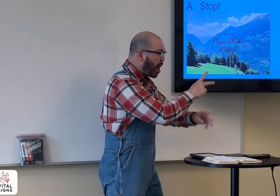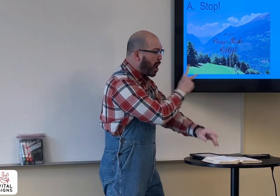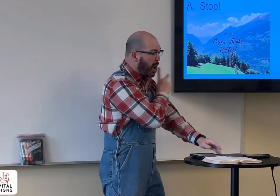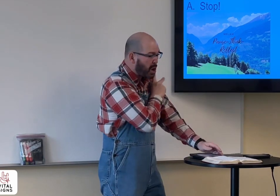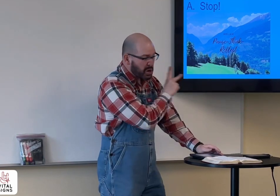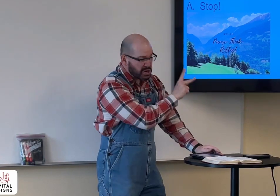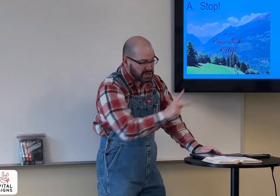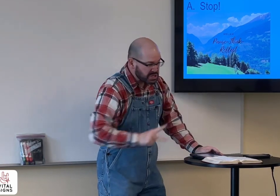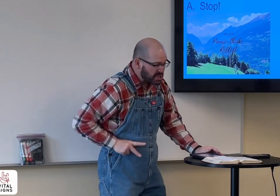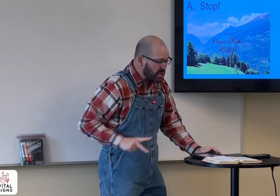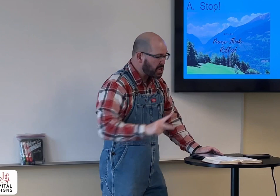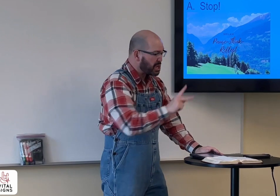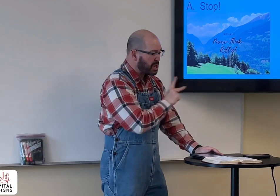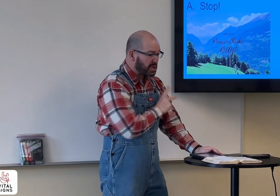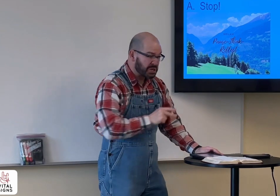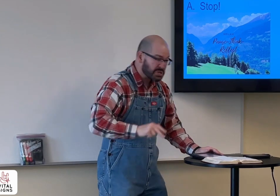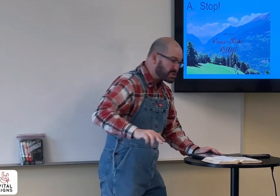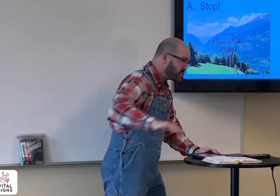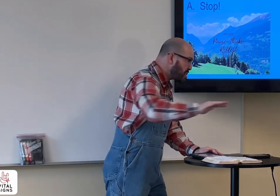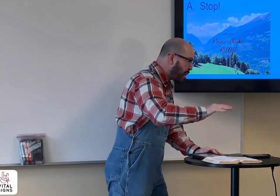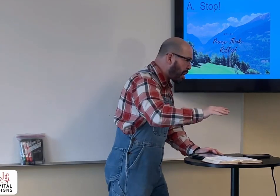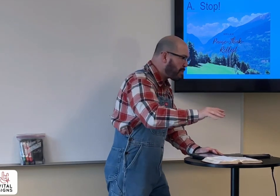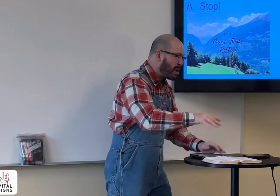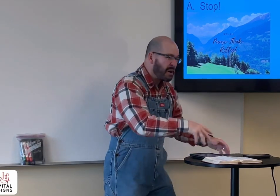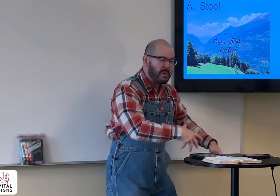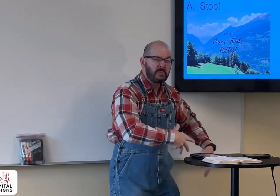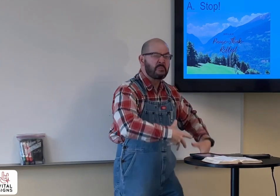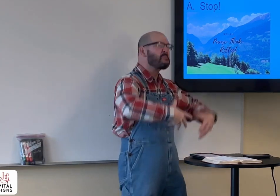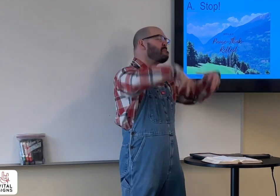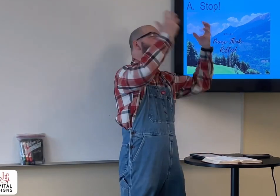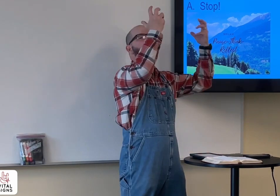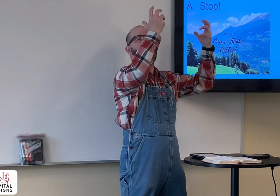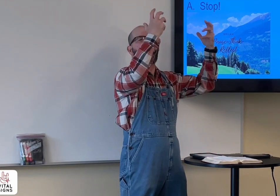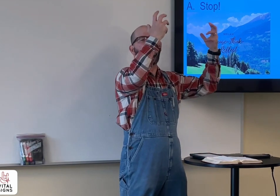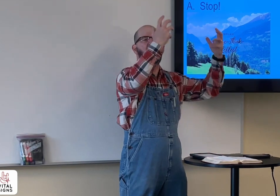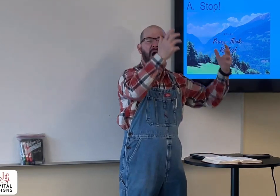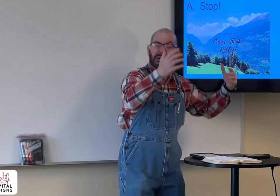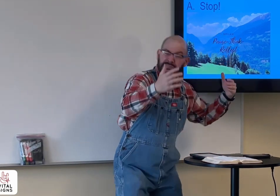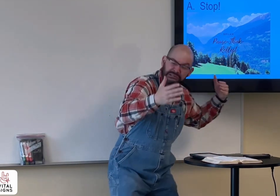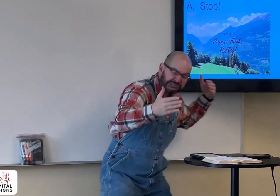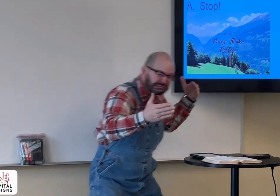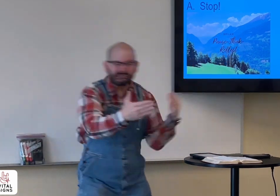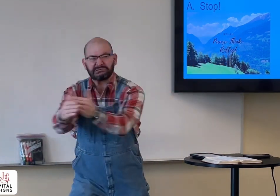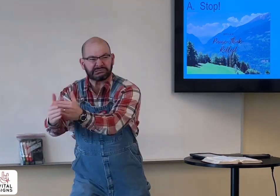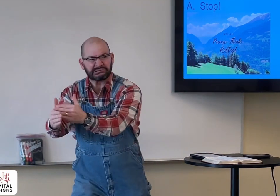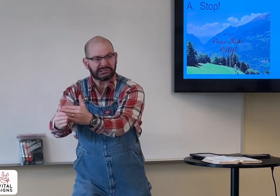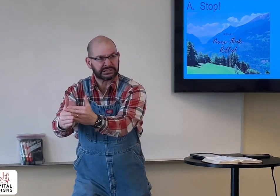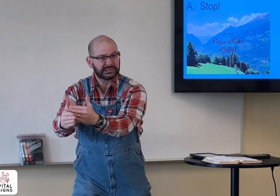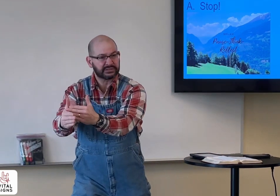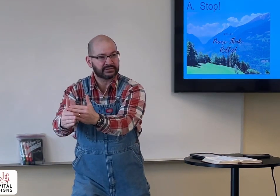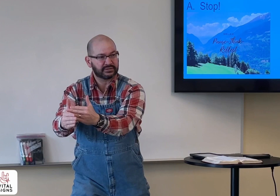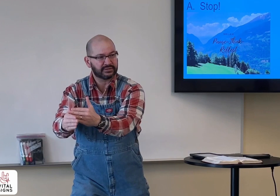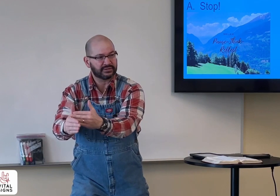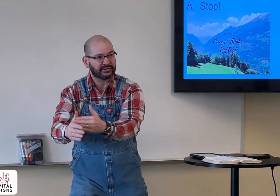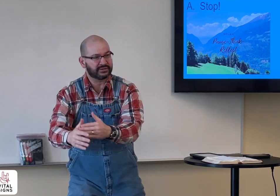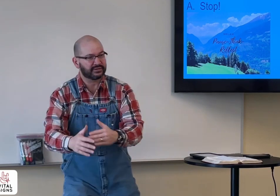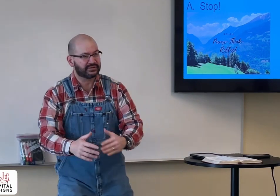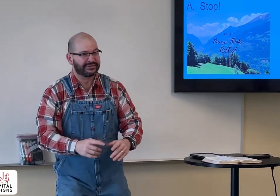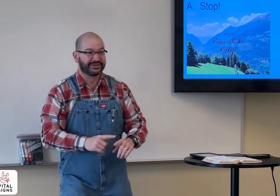all the kings and the armies, they rage and they're going to attack the city of